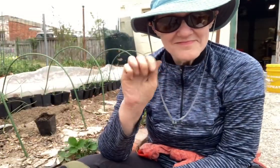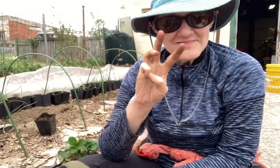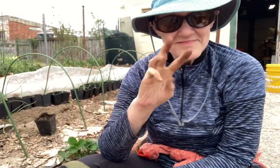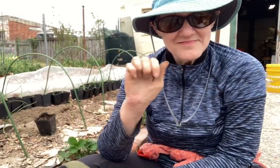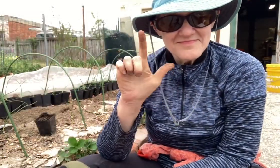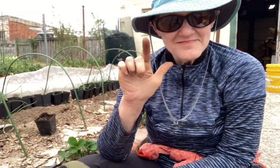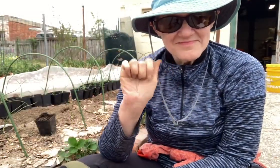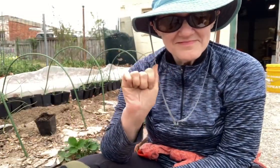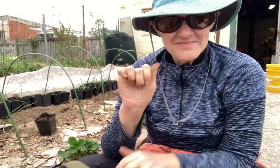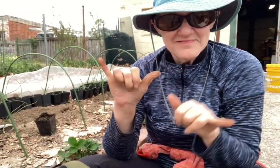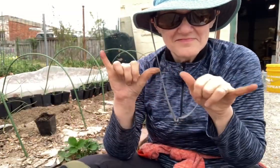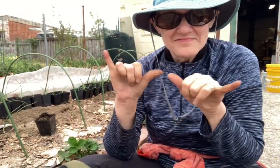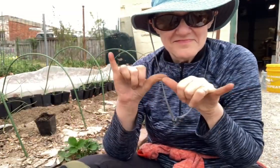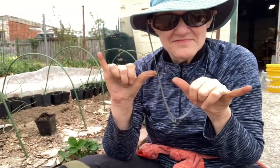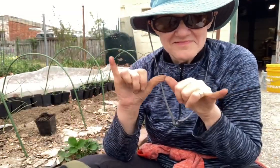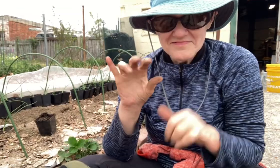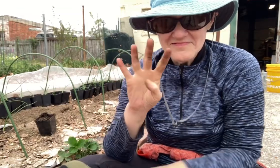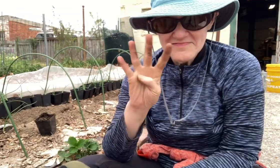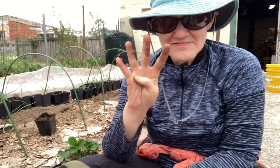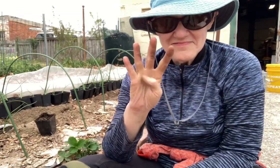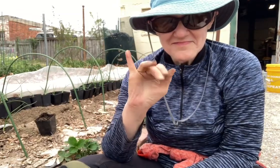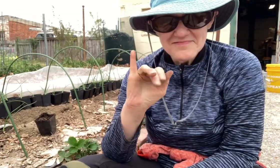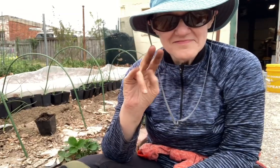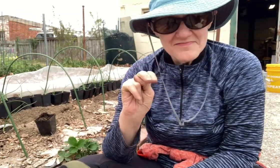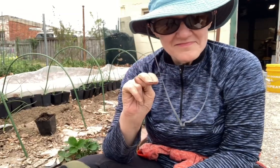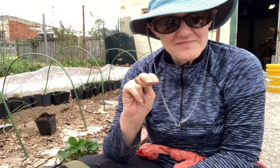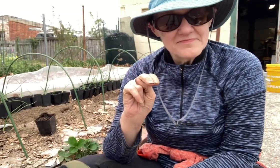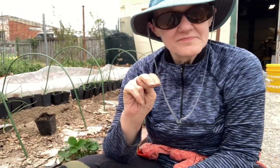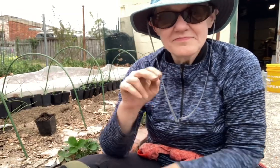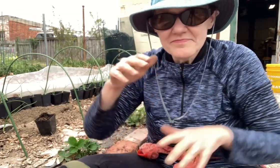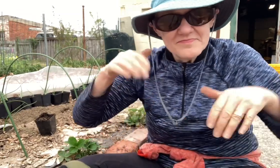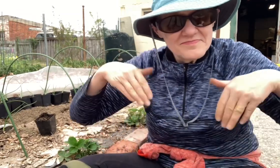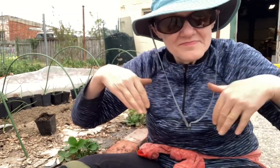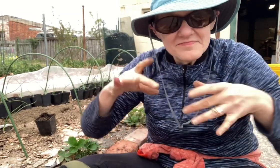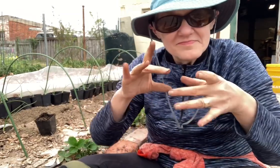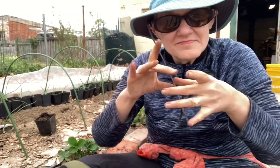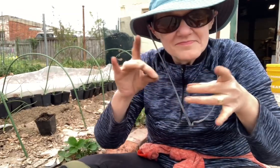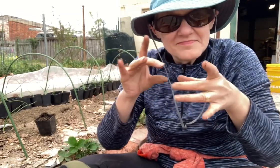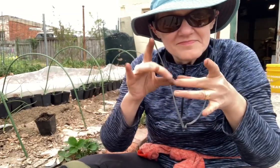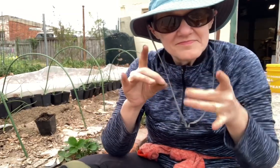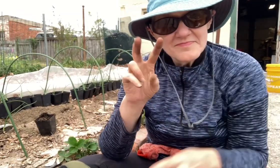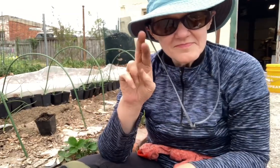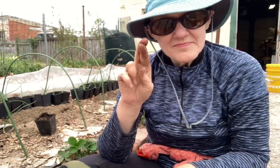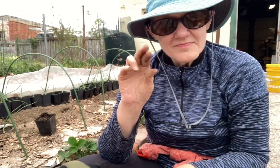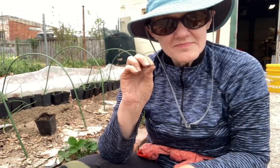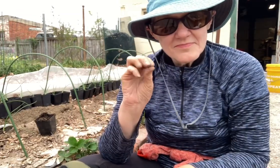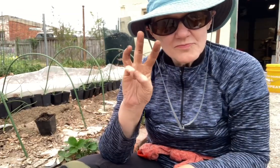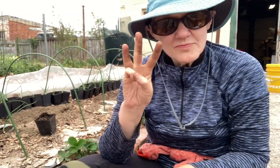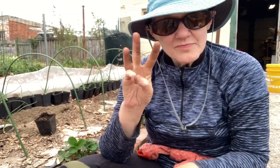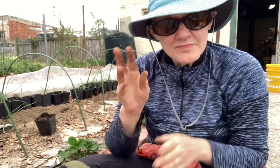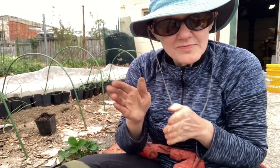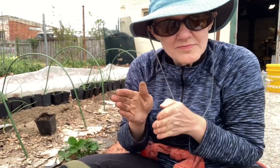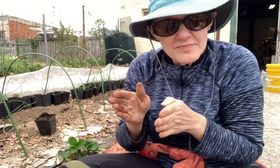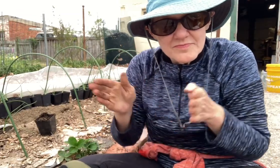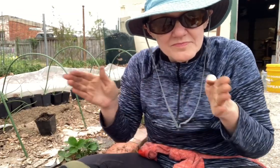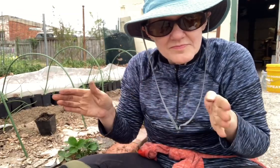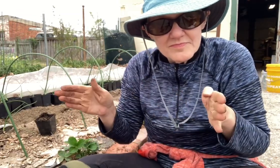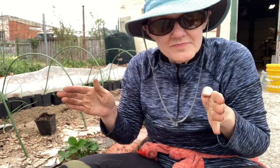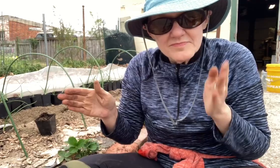Now we're back to planting the walla 4 inches apart. Now I haven't mentioned the